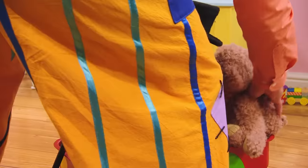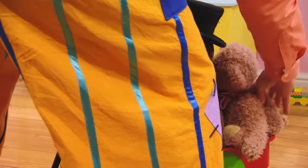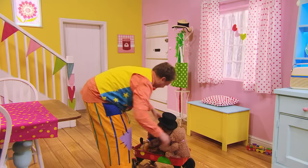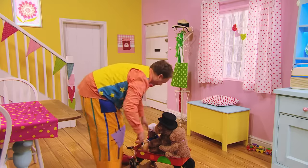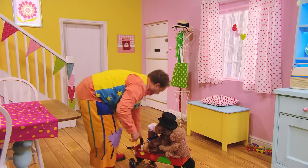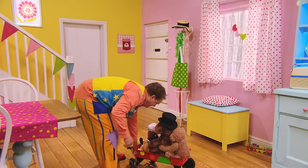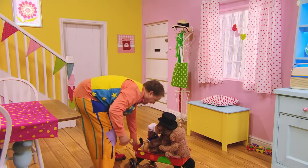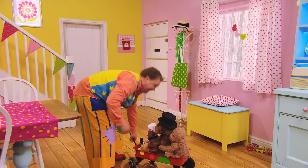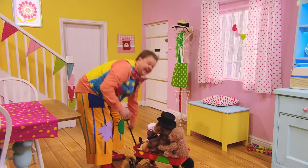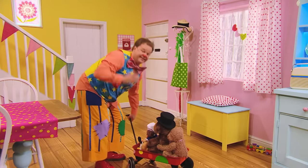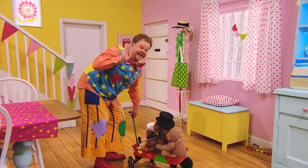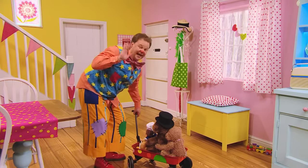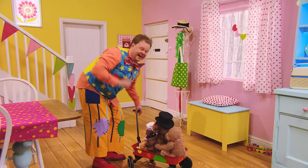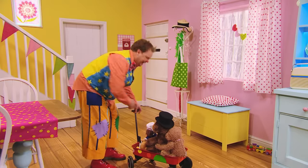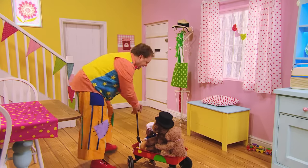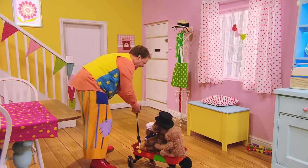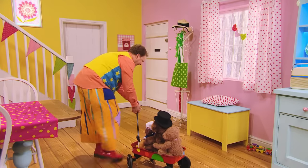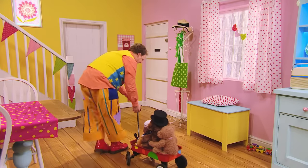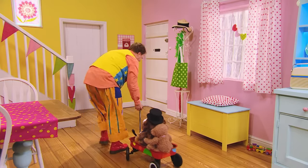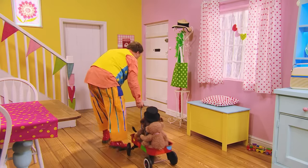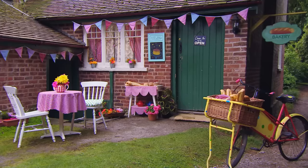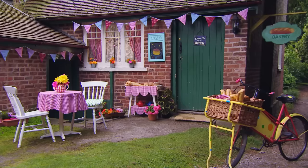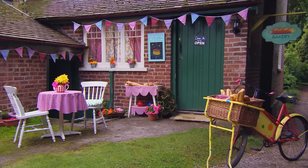you get! Oi! See you later!